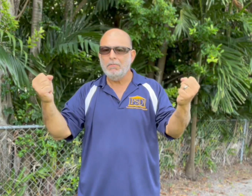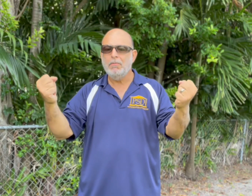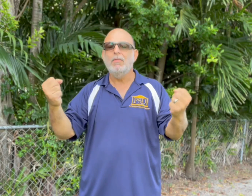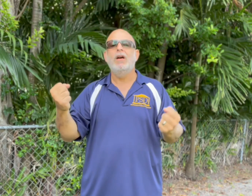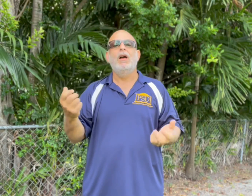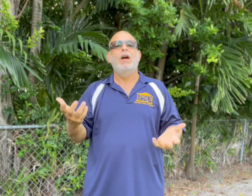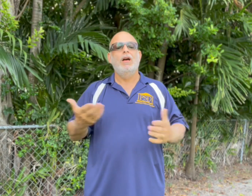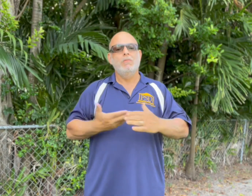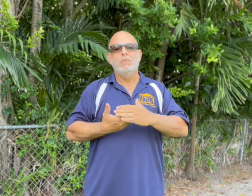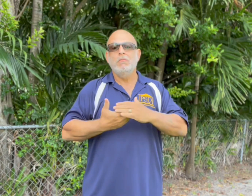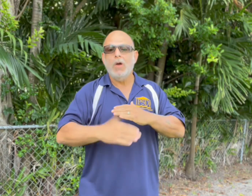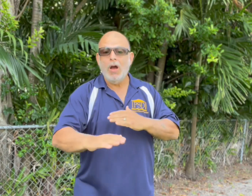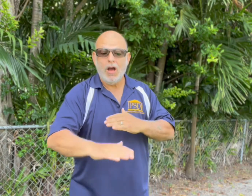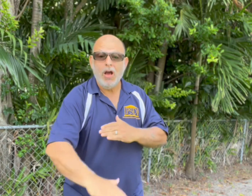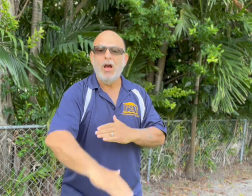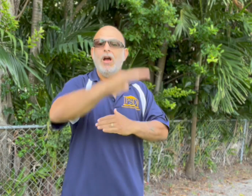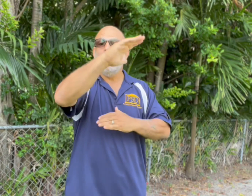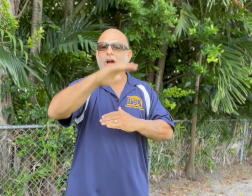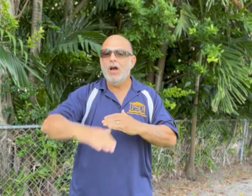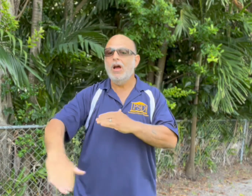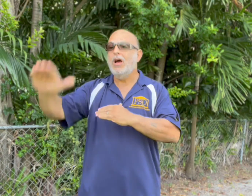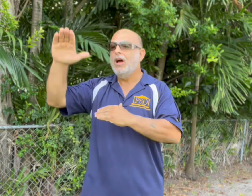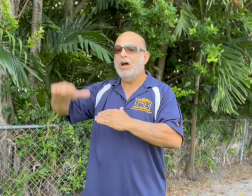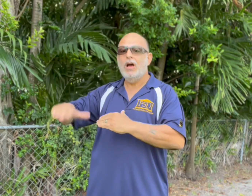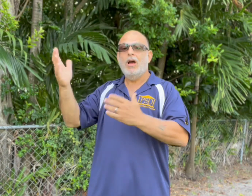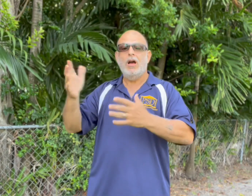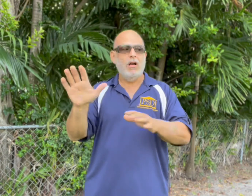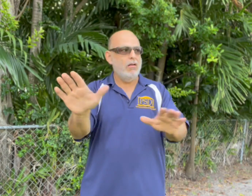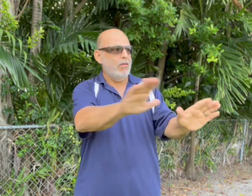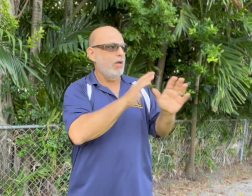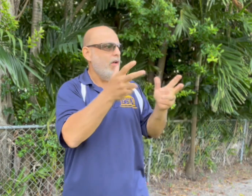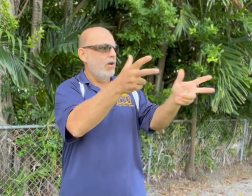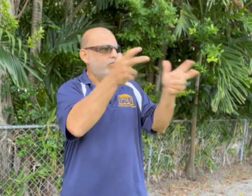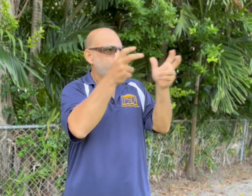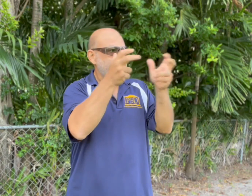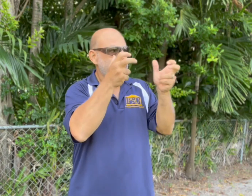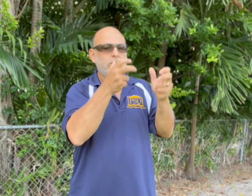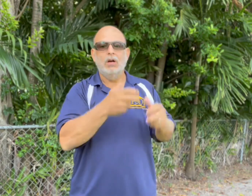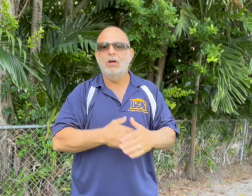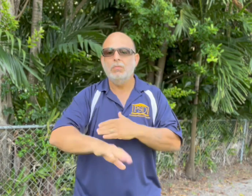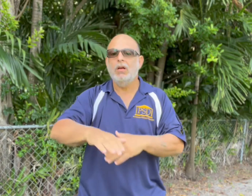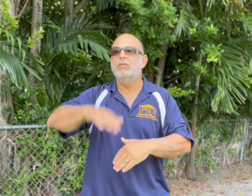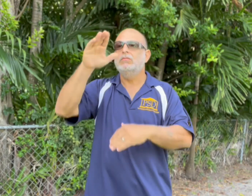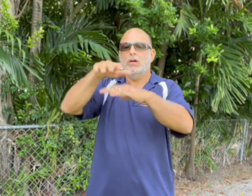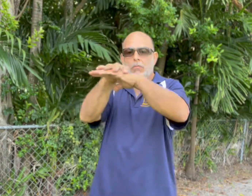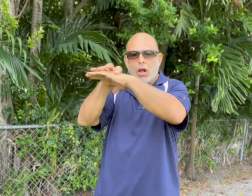Growing up using their eyes to understand communication or their hands to tactile